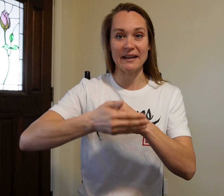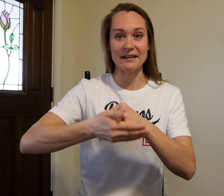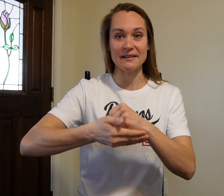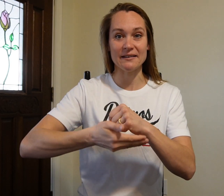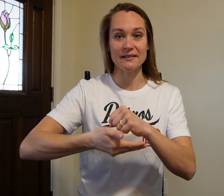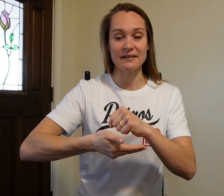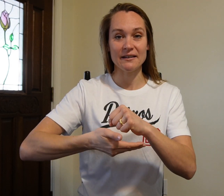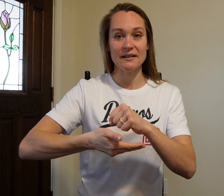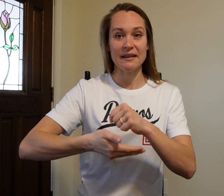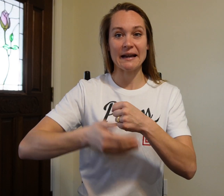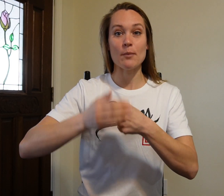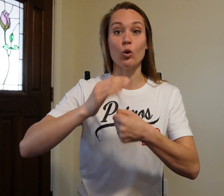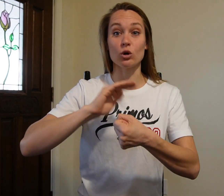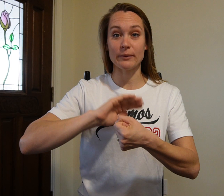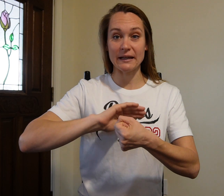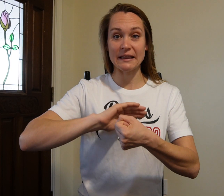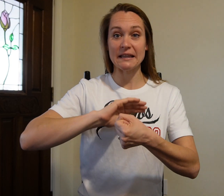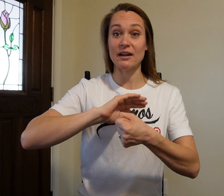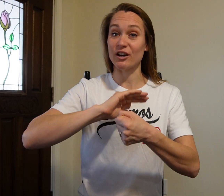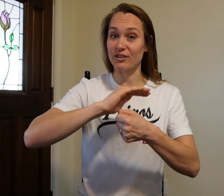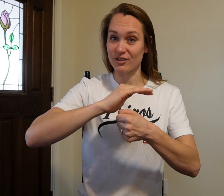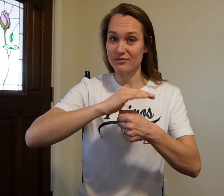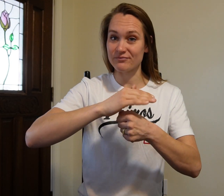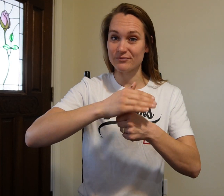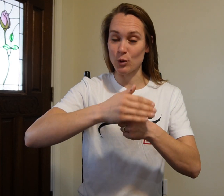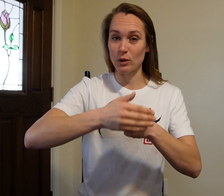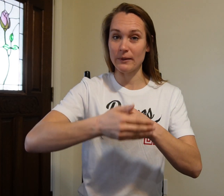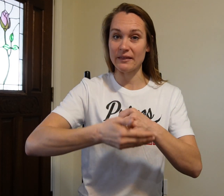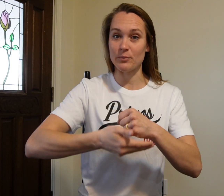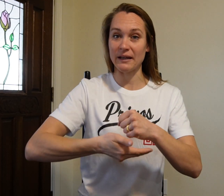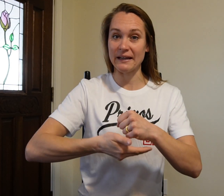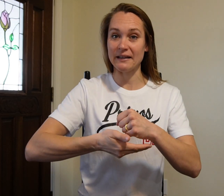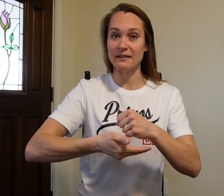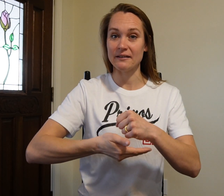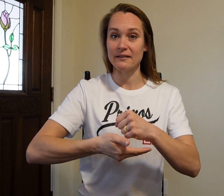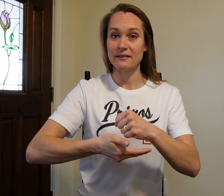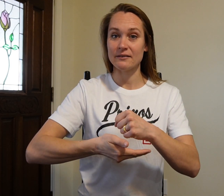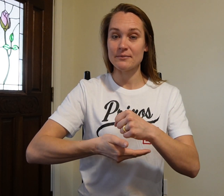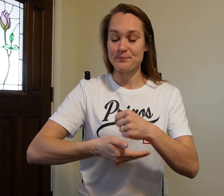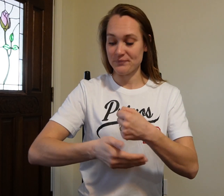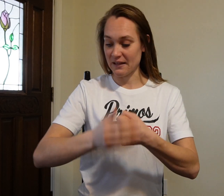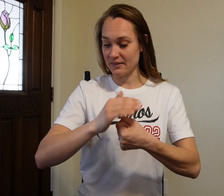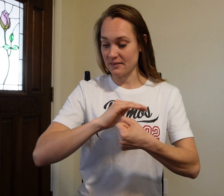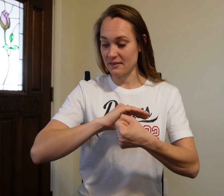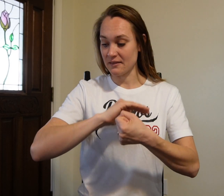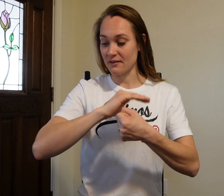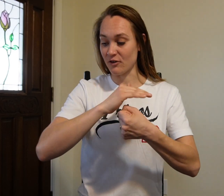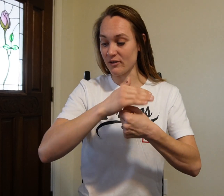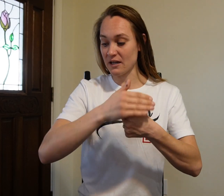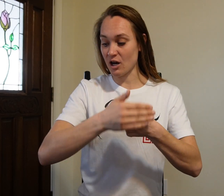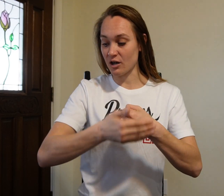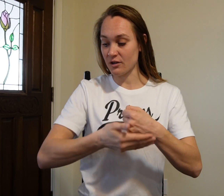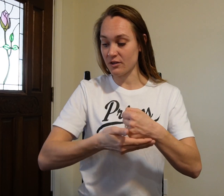hand. Like I'm orbiting the earth. Orbiting the planet. Of all the earth